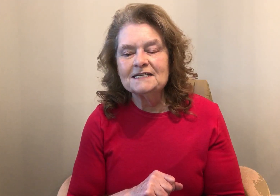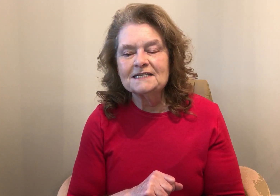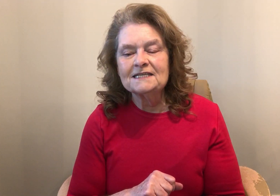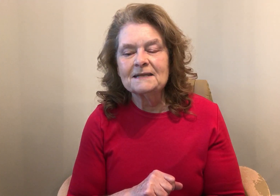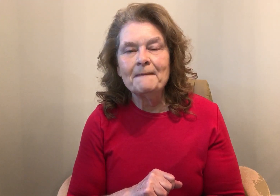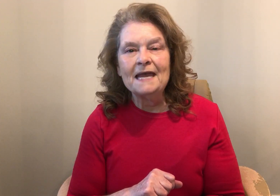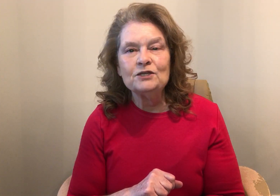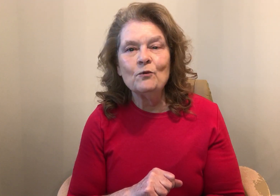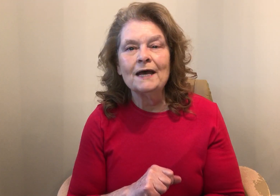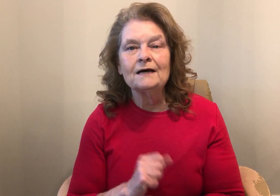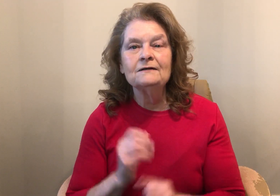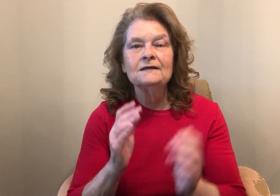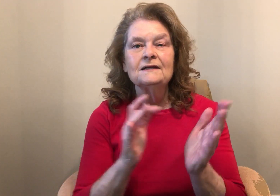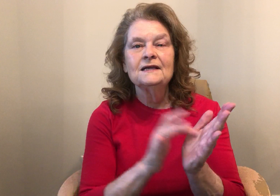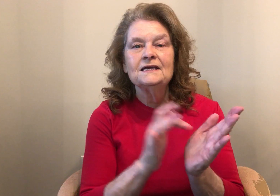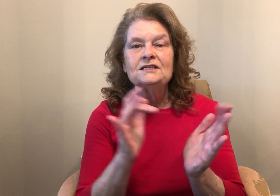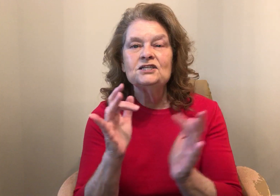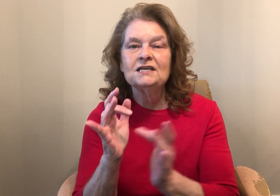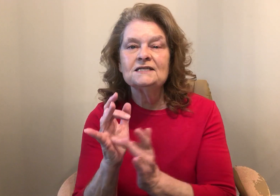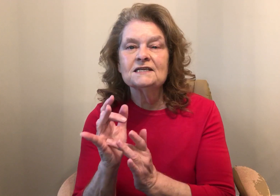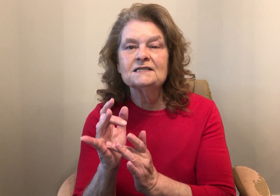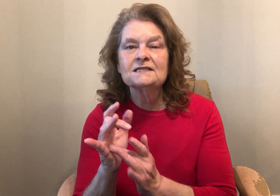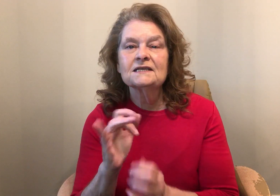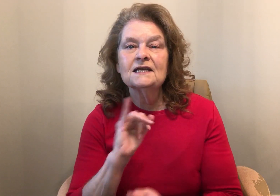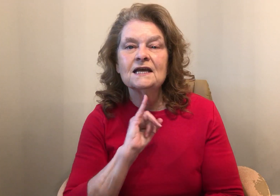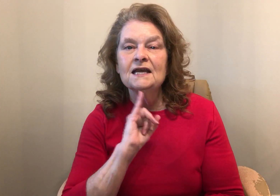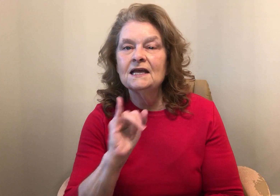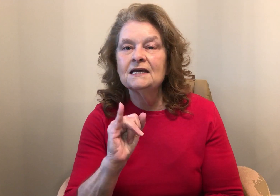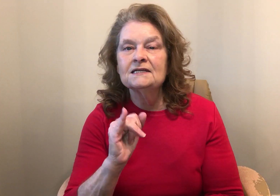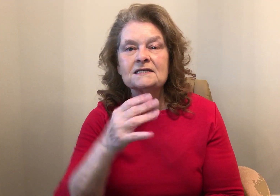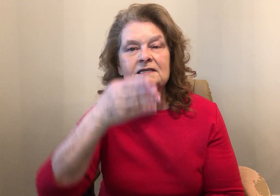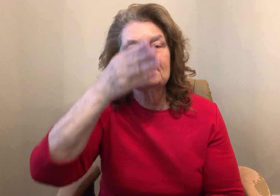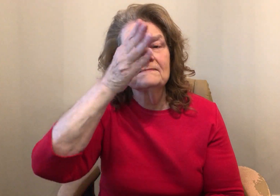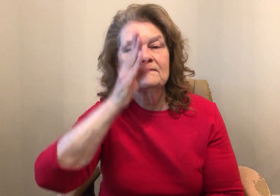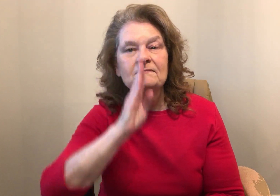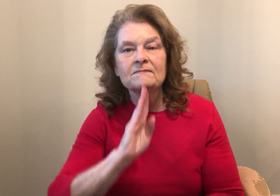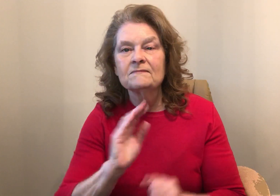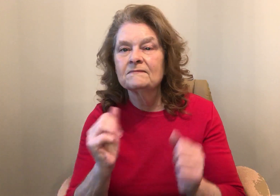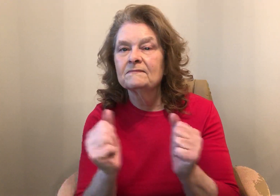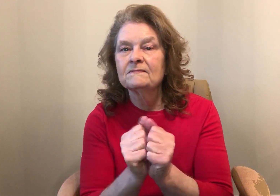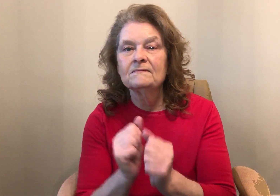is Immanuel. Jesus is